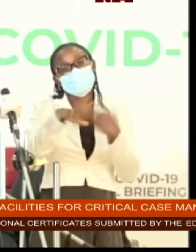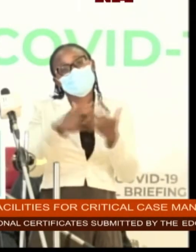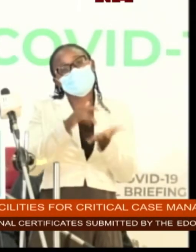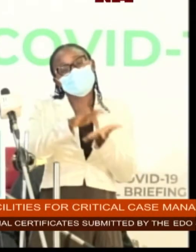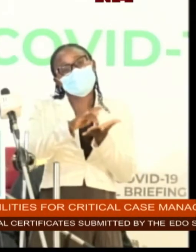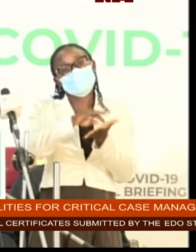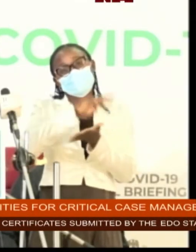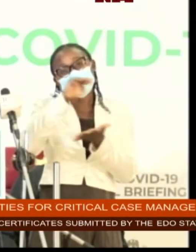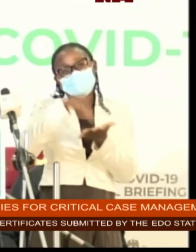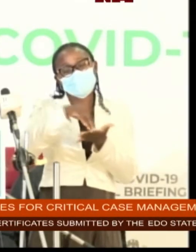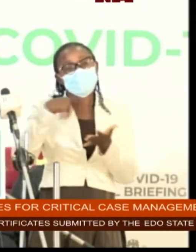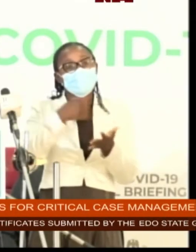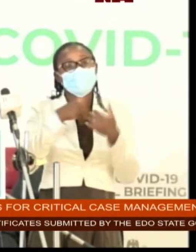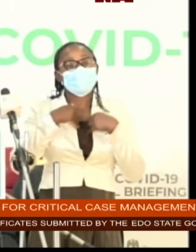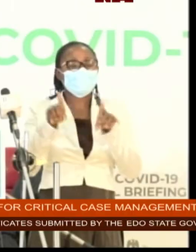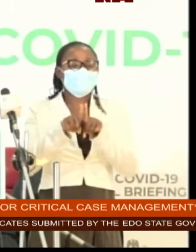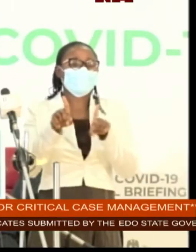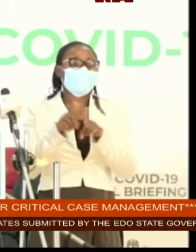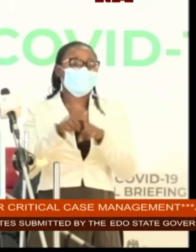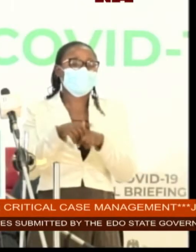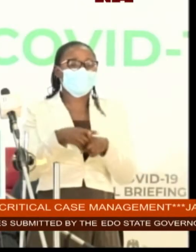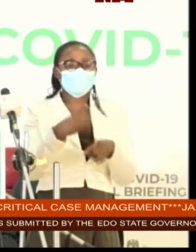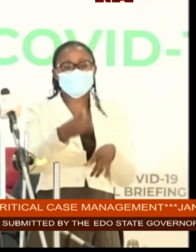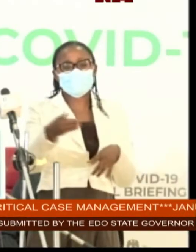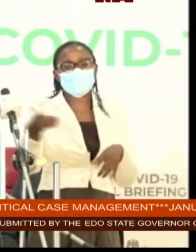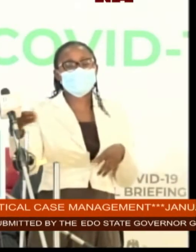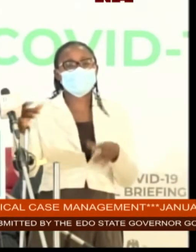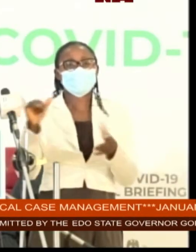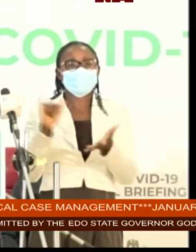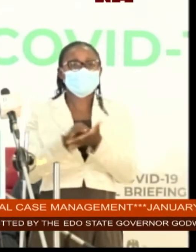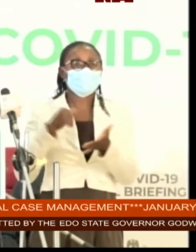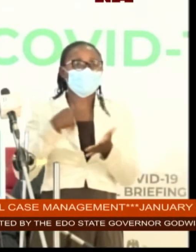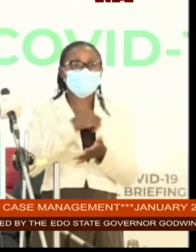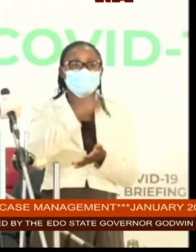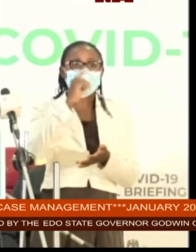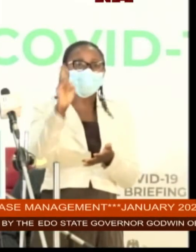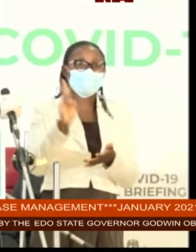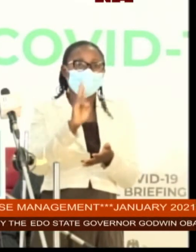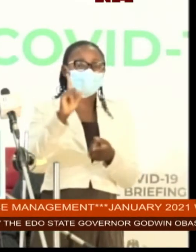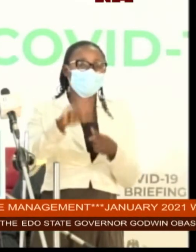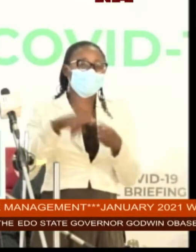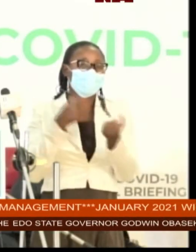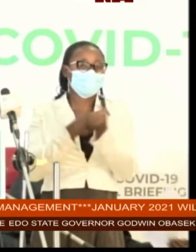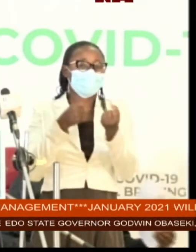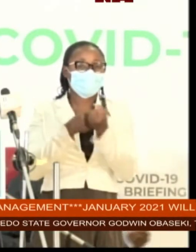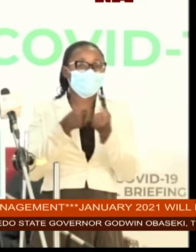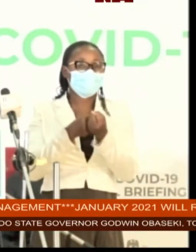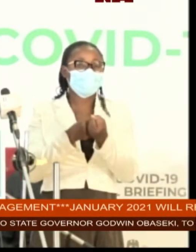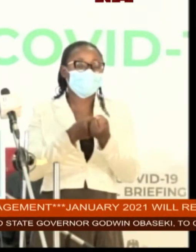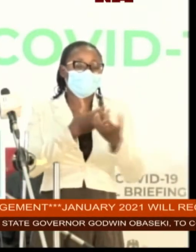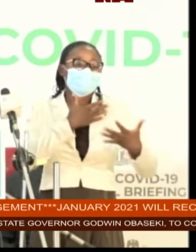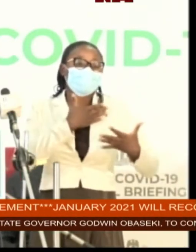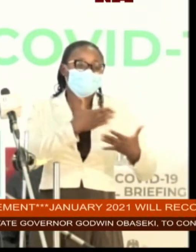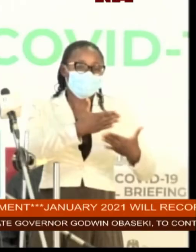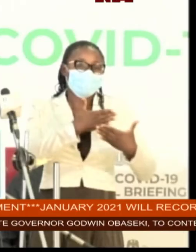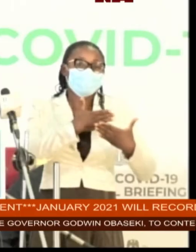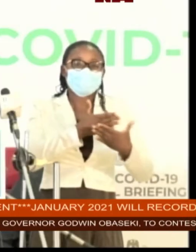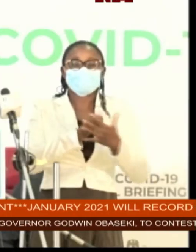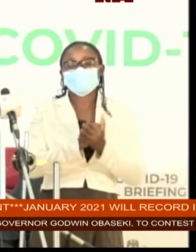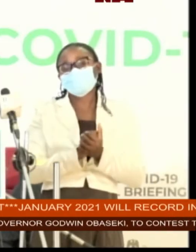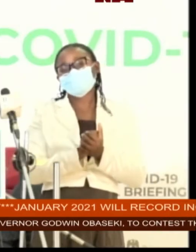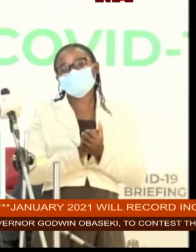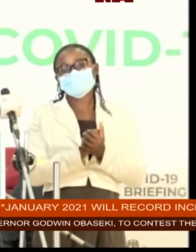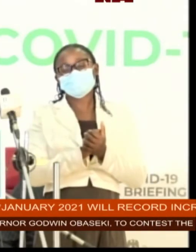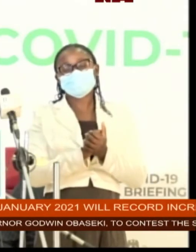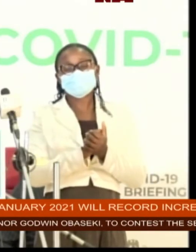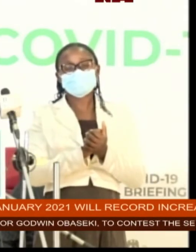have different devices that we use to support the patient with oxygen.